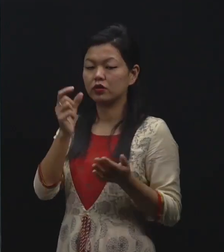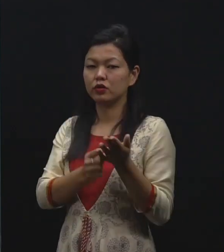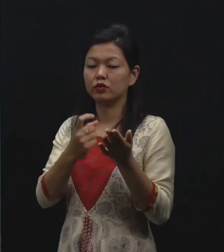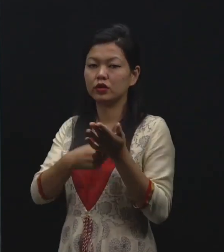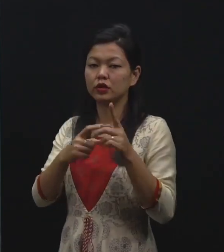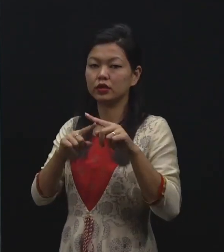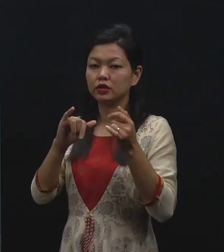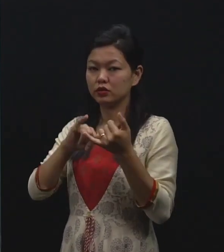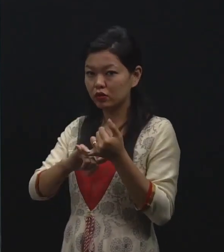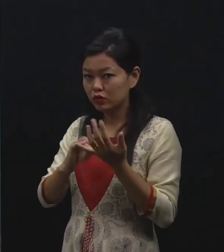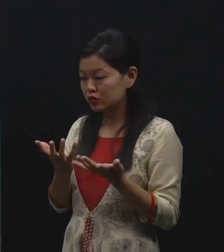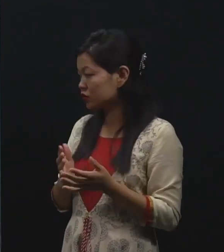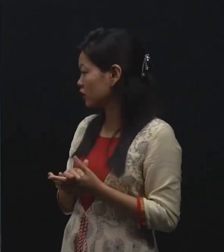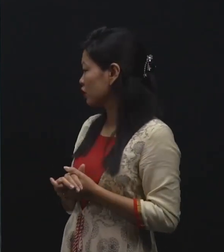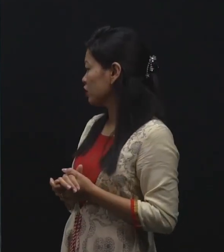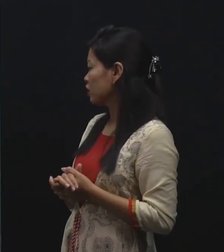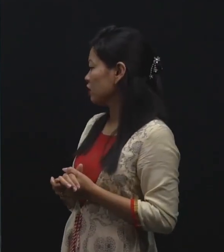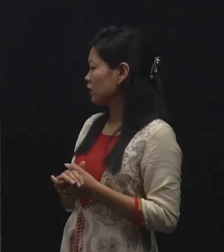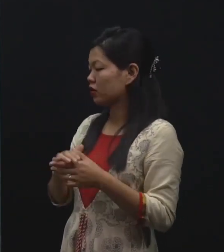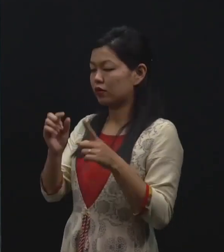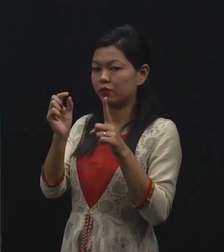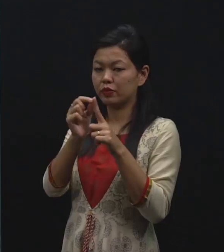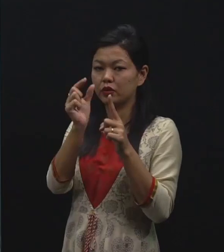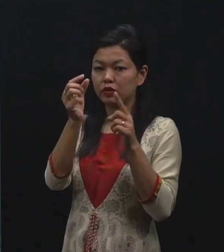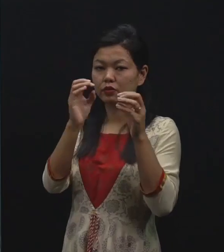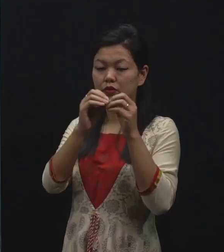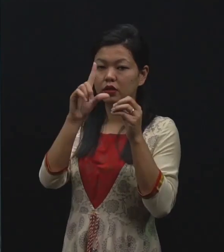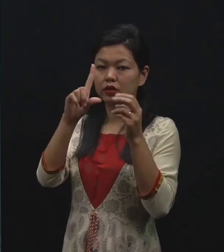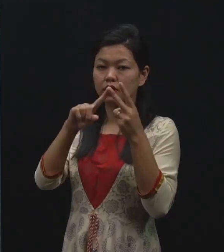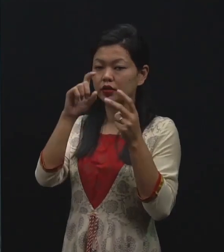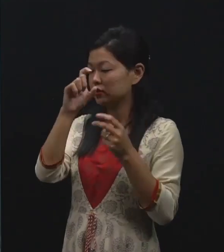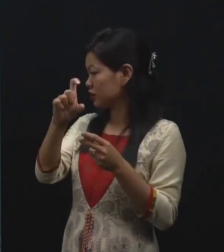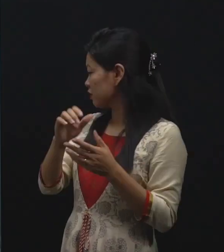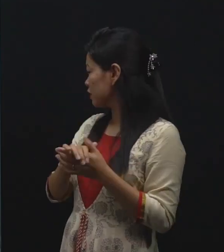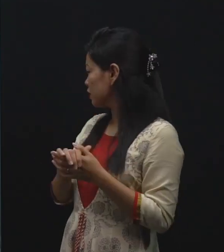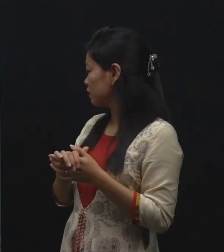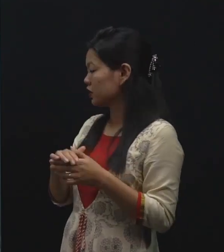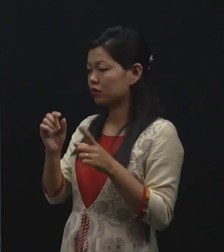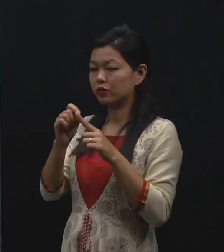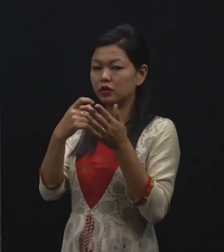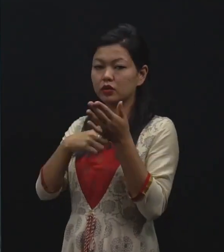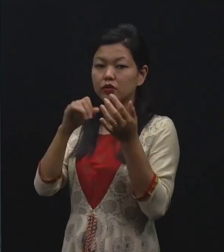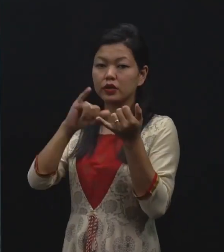okay. So all these three people, okay, they used to deal with the law, they used to go for